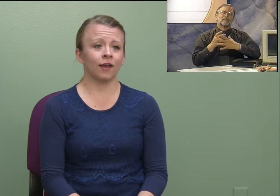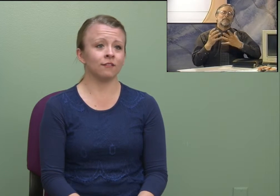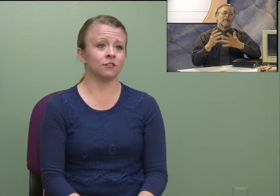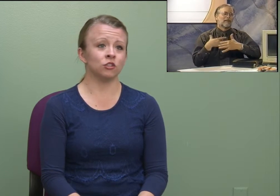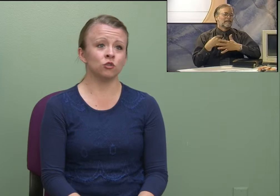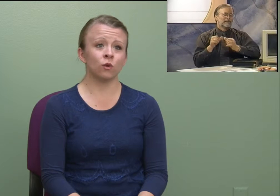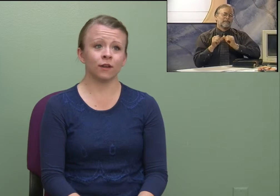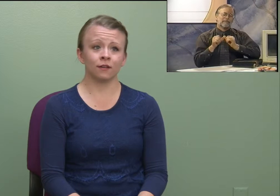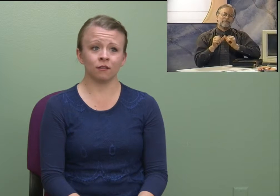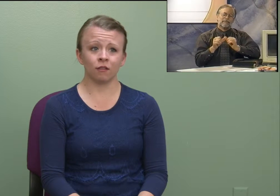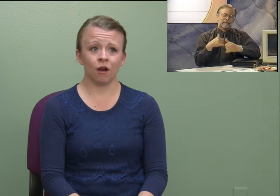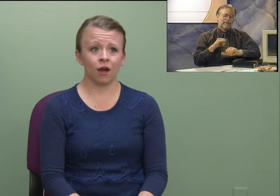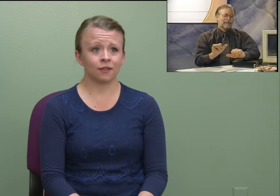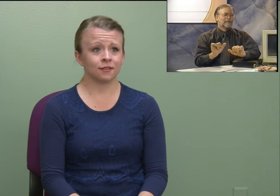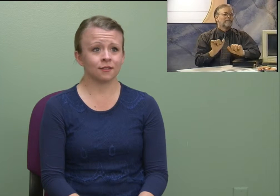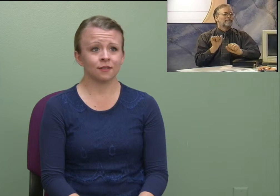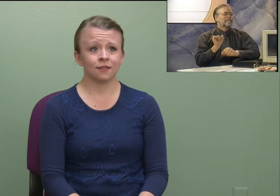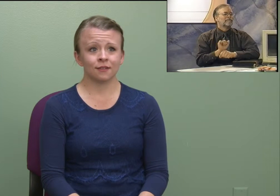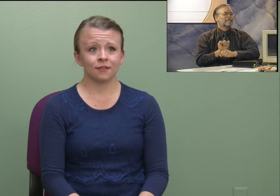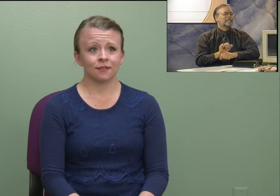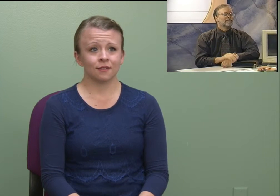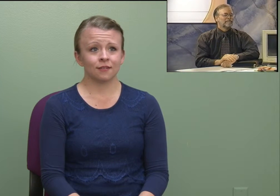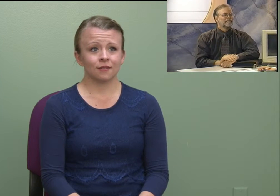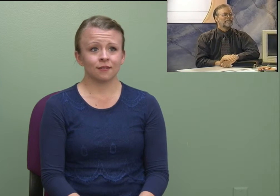Oh, I have enjoyed it a lot.